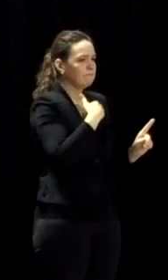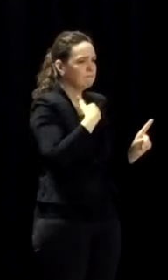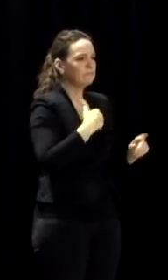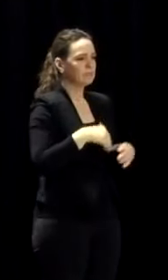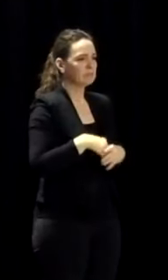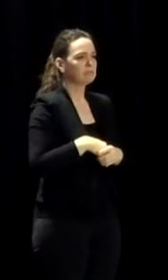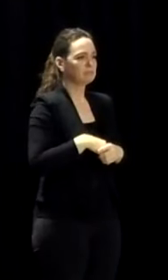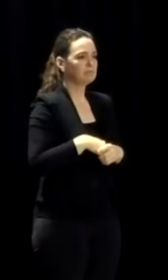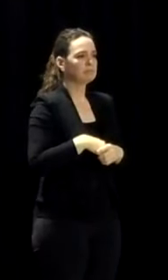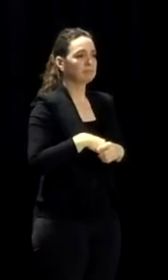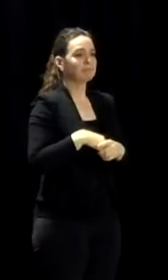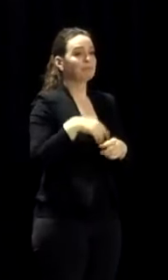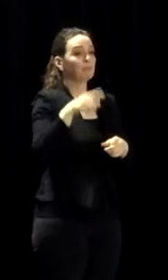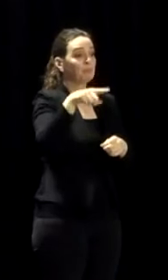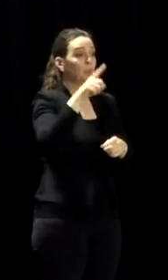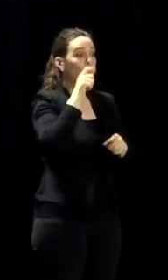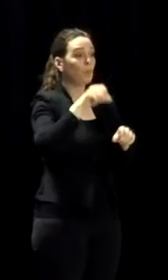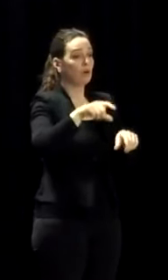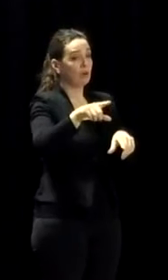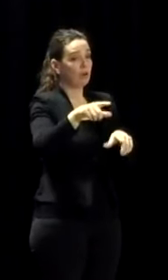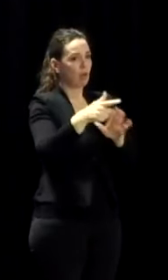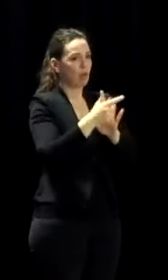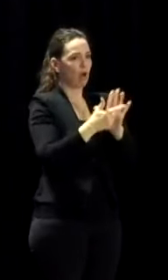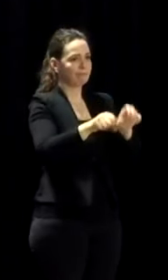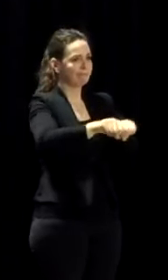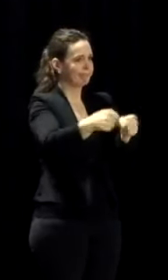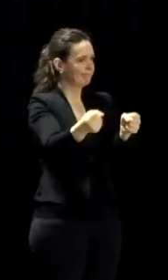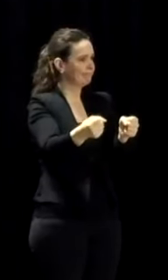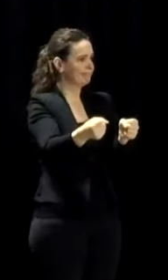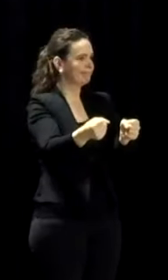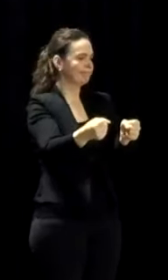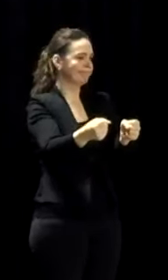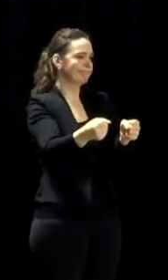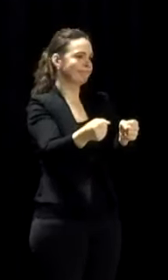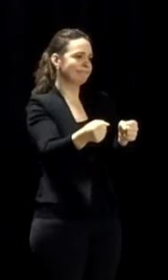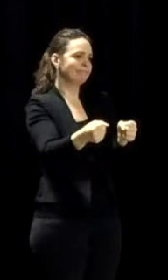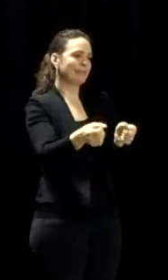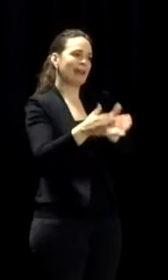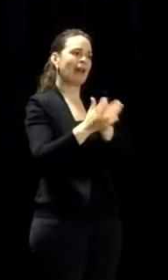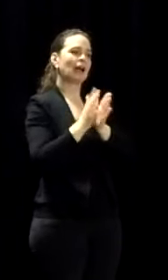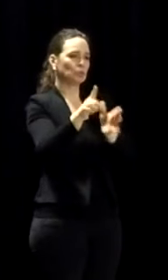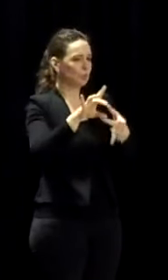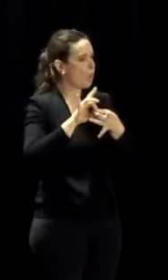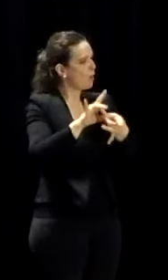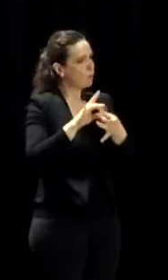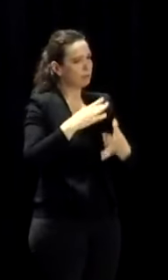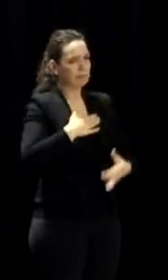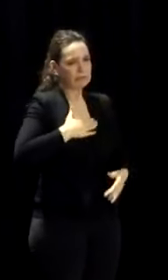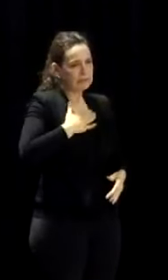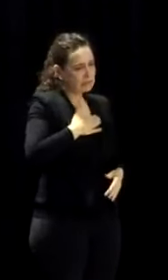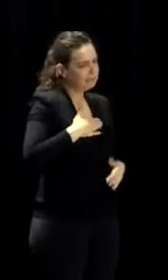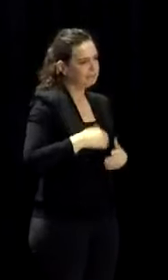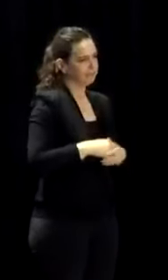with us and hopefully correct that behavior and not repeat it. Thank you. Thanks,